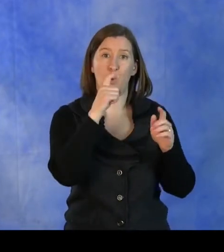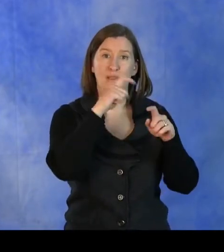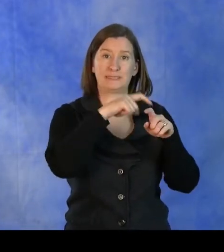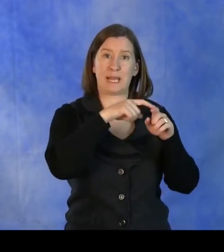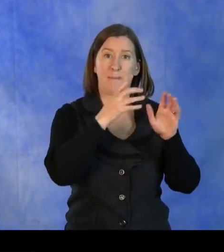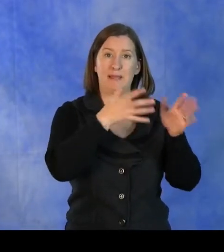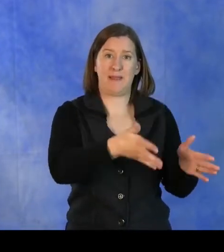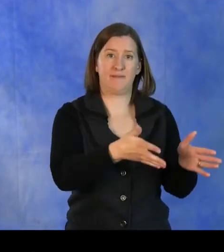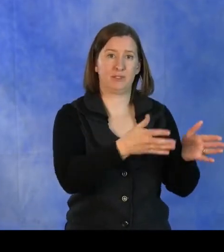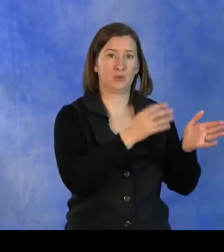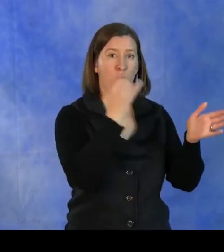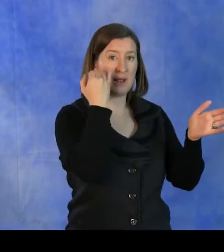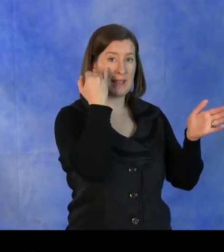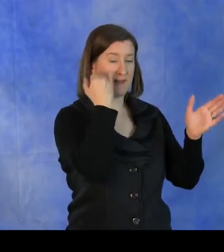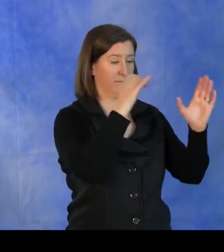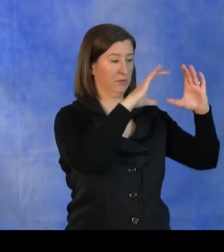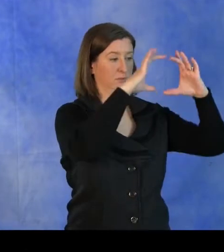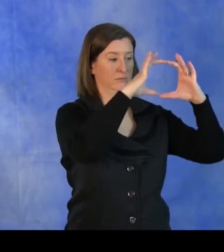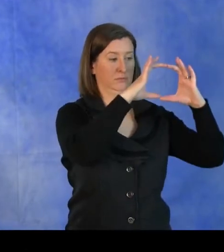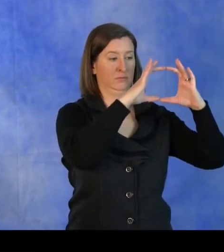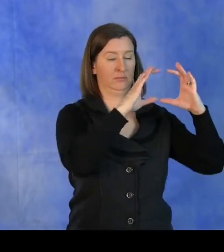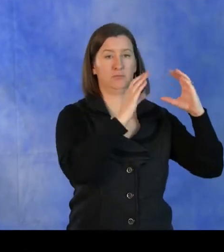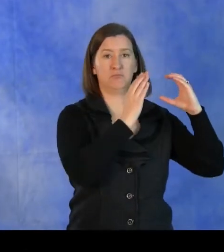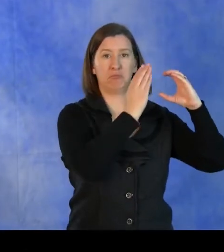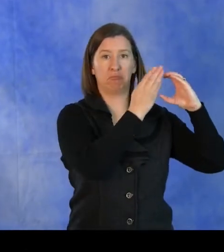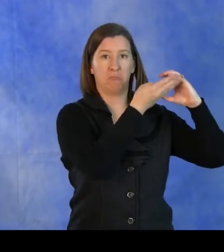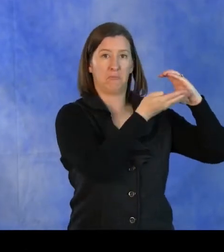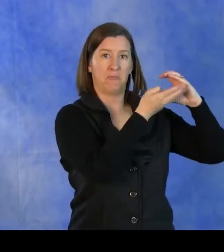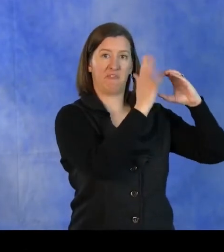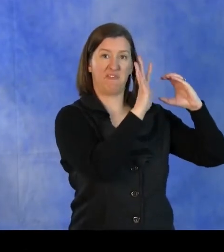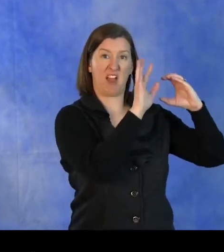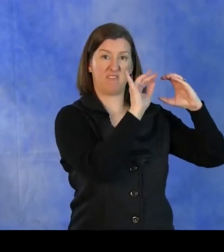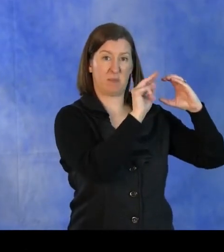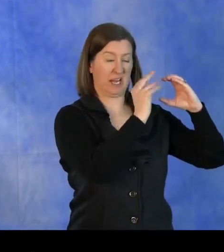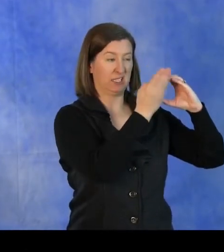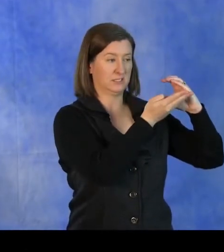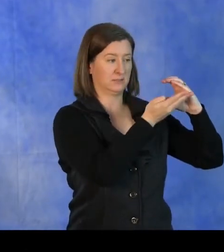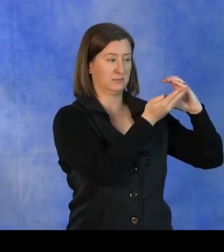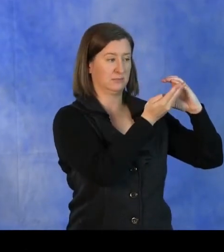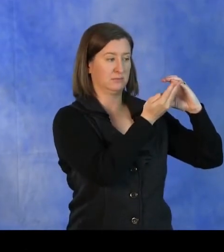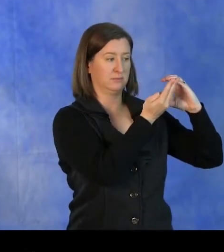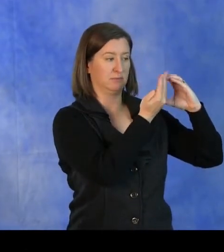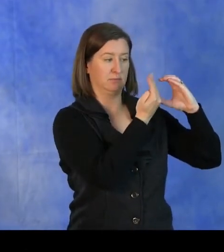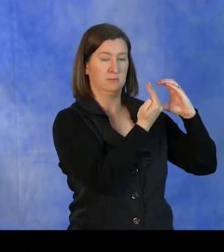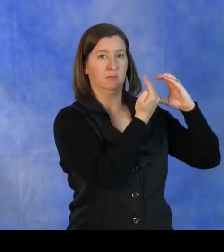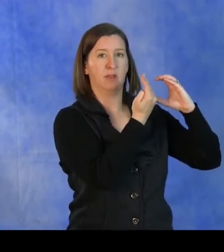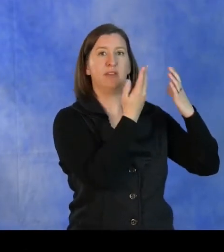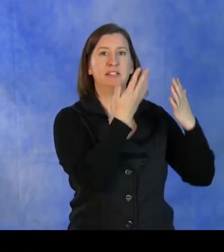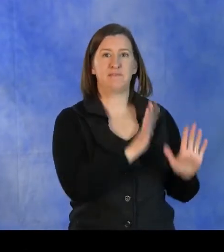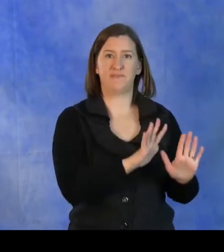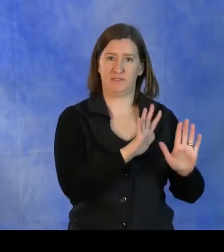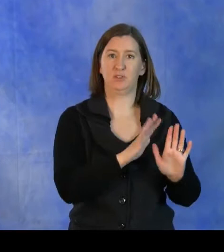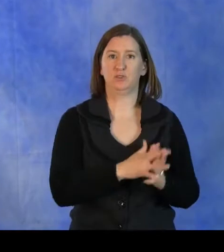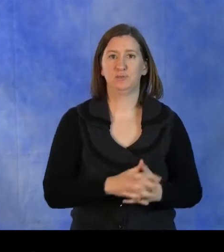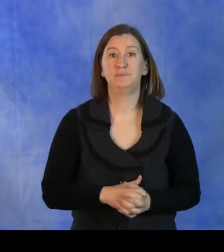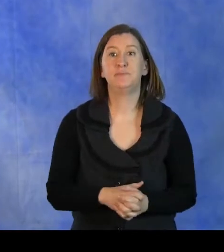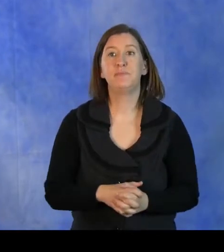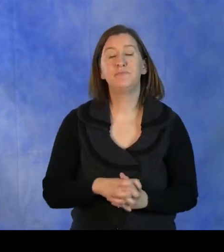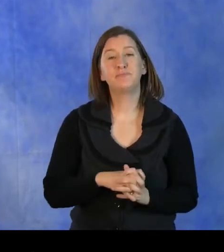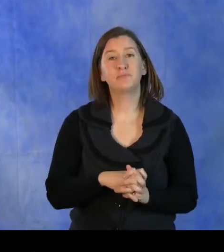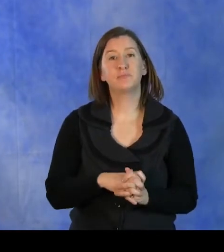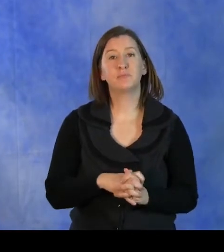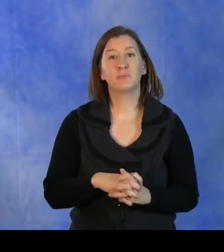to show. There's like a color for whatever time is left. If there's 5 minutes left,